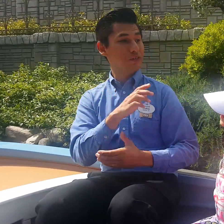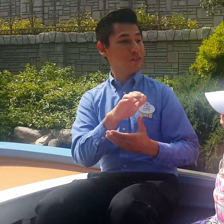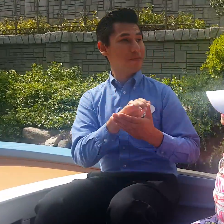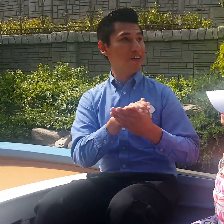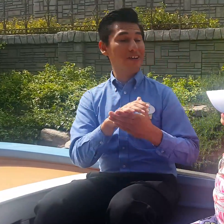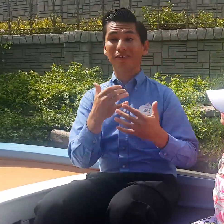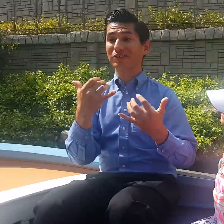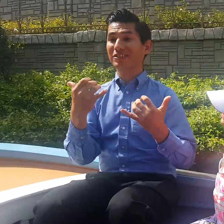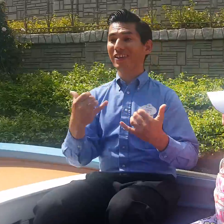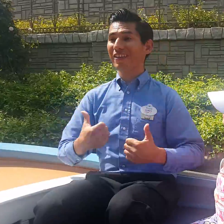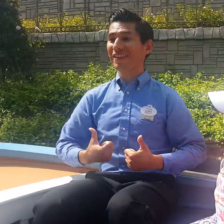atop the hill.